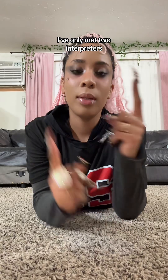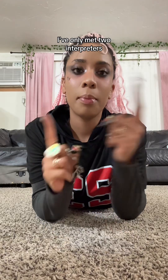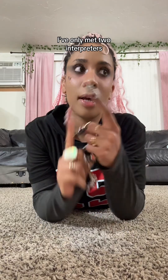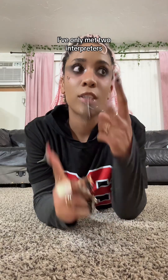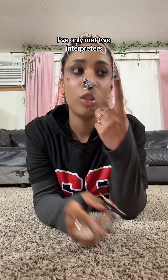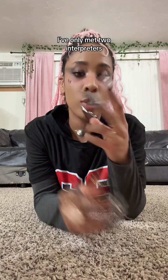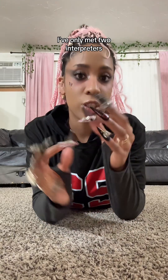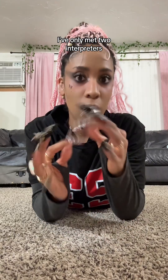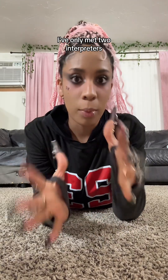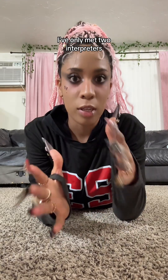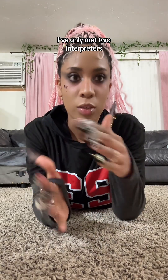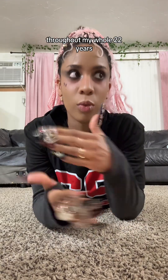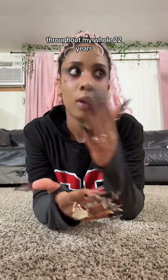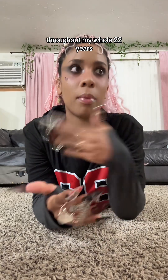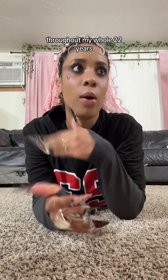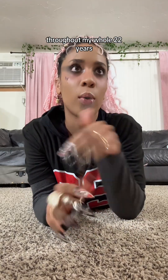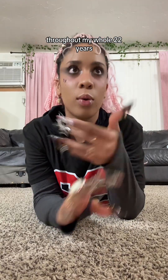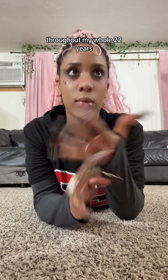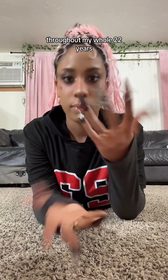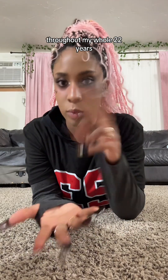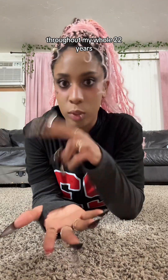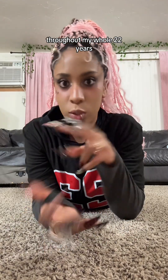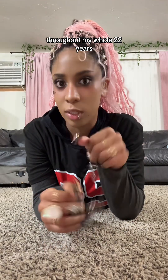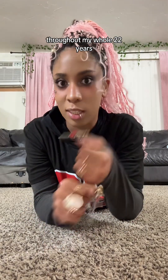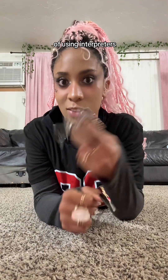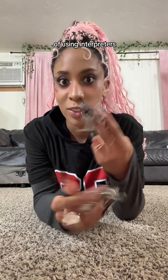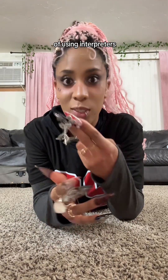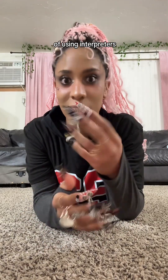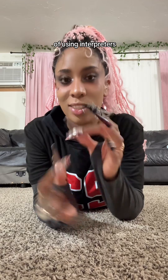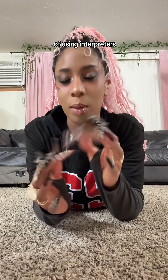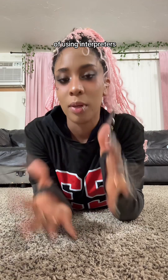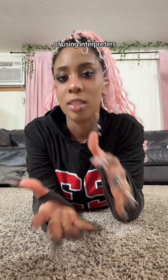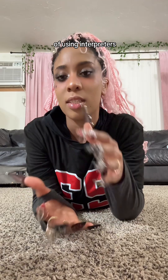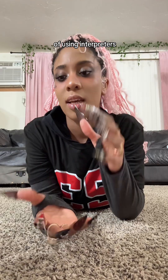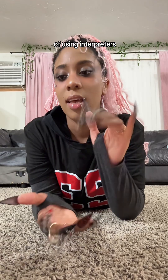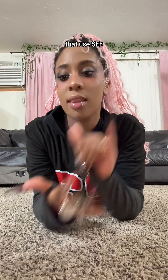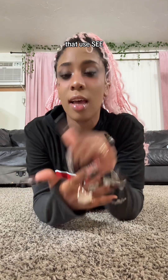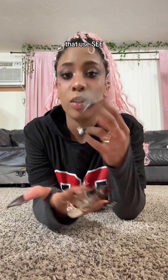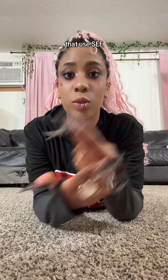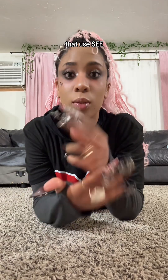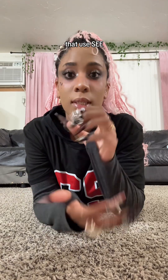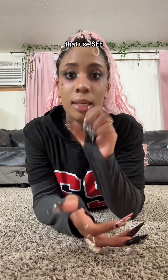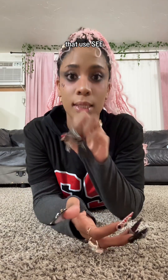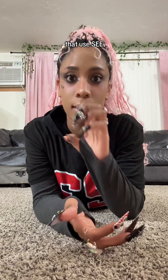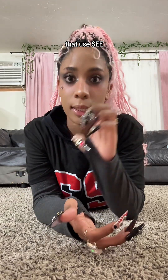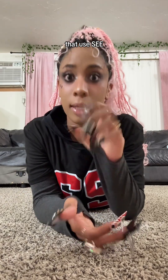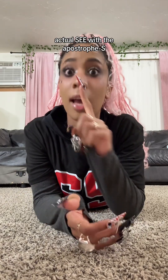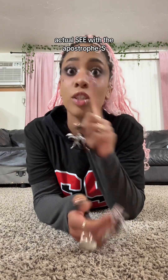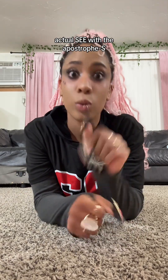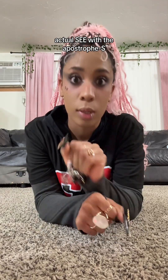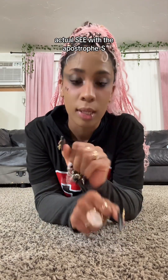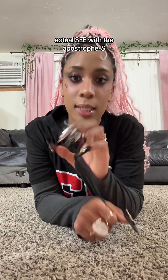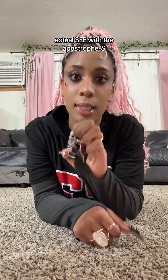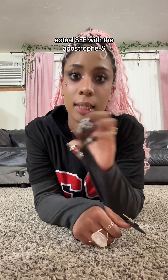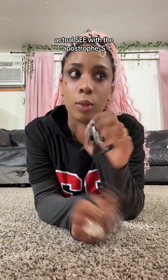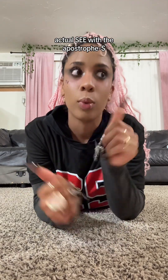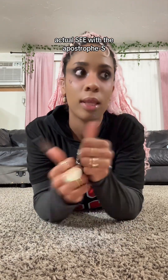only met two interpreters throughout my whole 22 years of using interpreters that use SEE, actual SEE, with